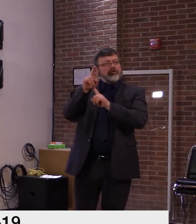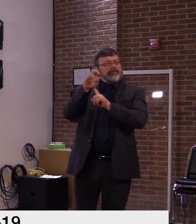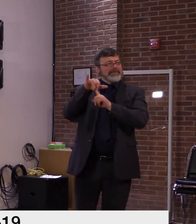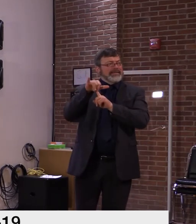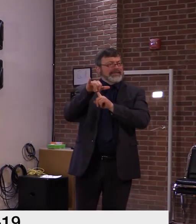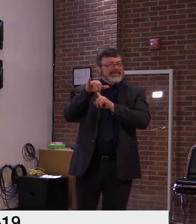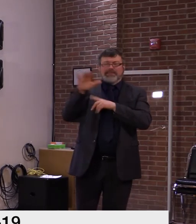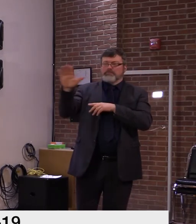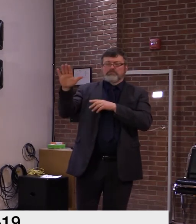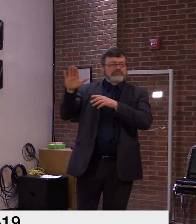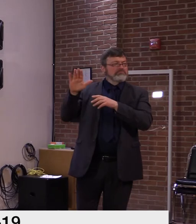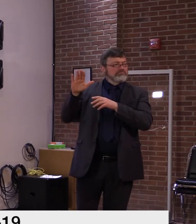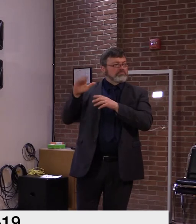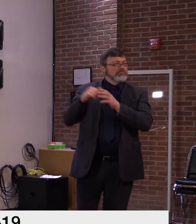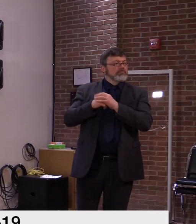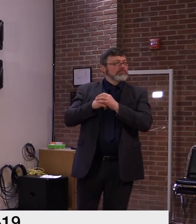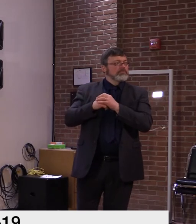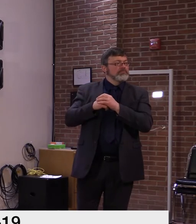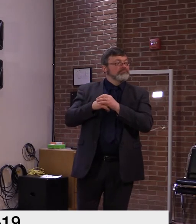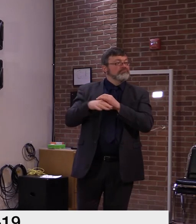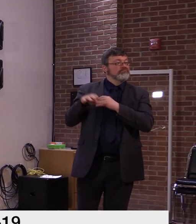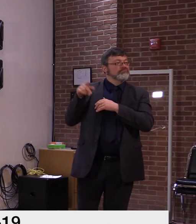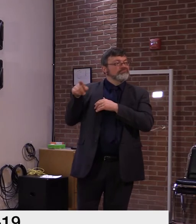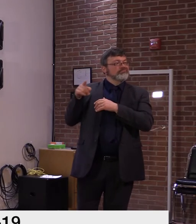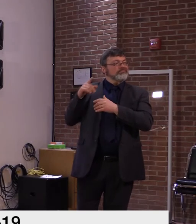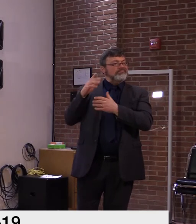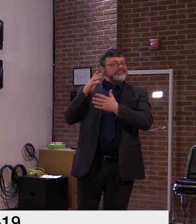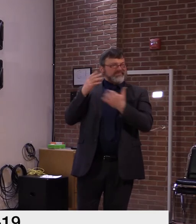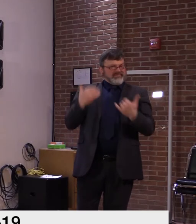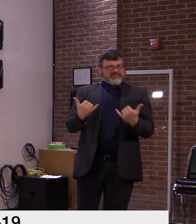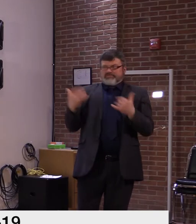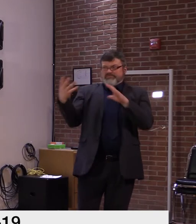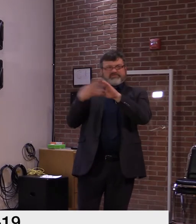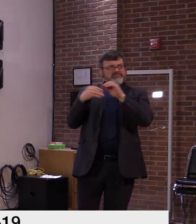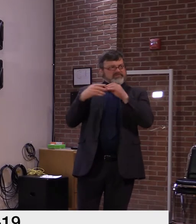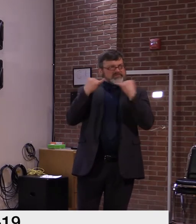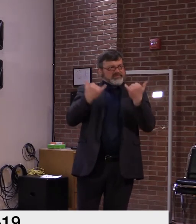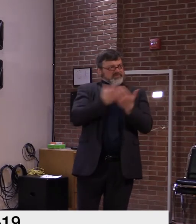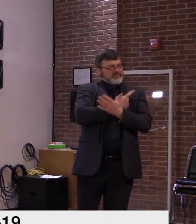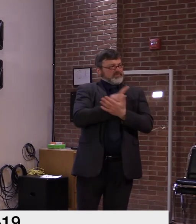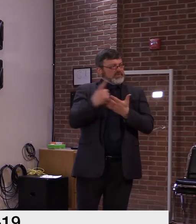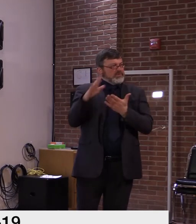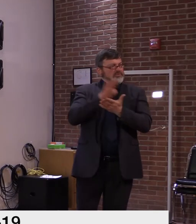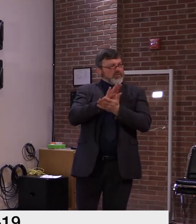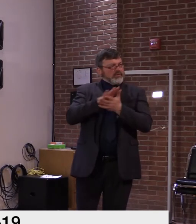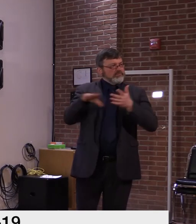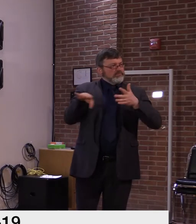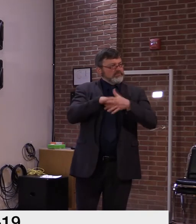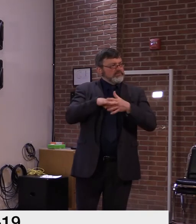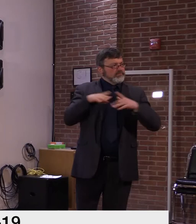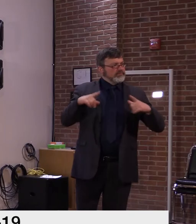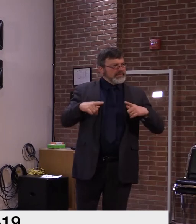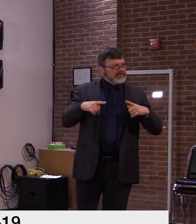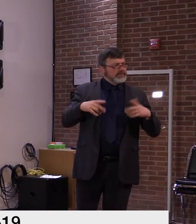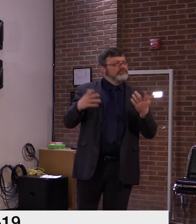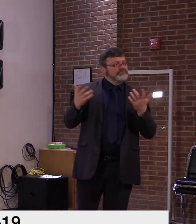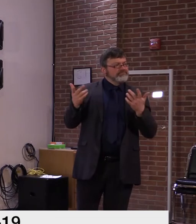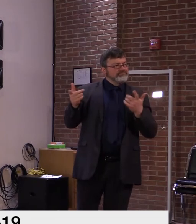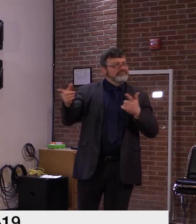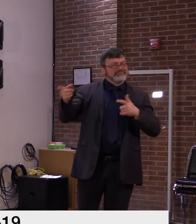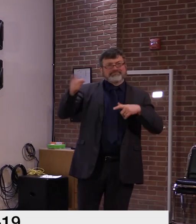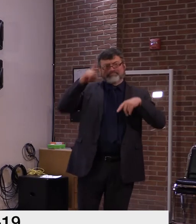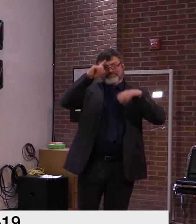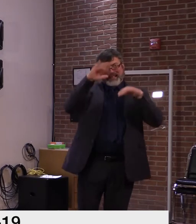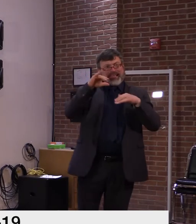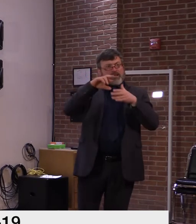on vacation, and it sounds like there's going to be a rush of responses coming on Monday. But can you just reiterate the purpose of